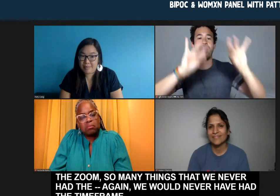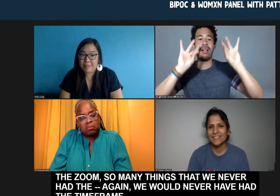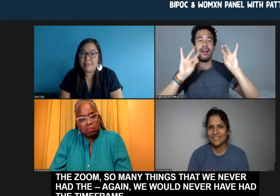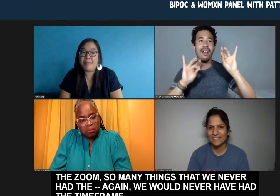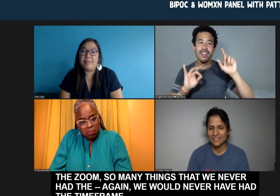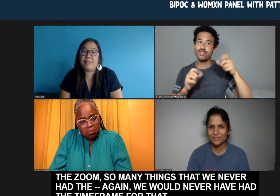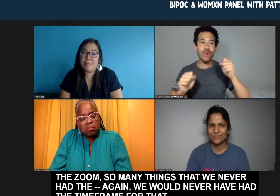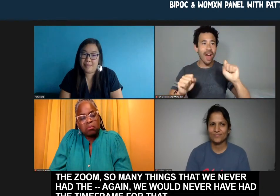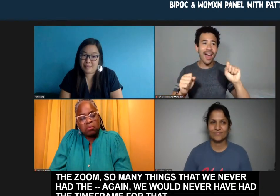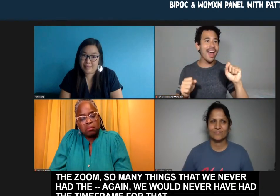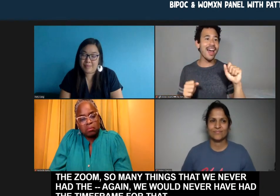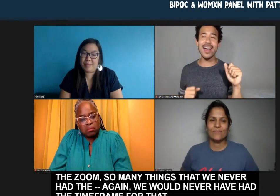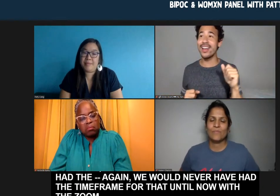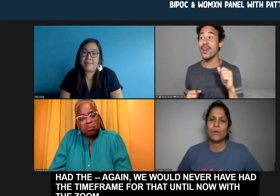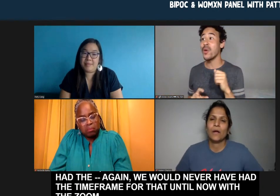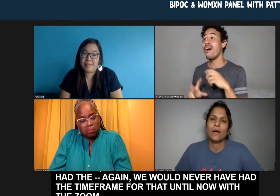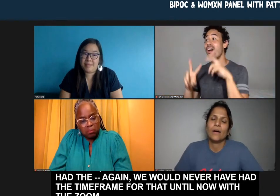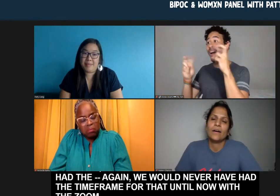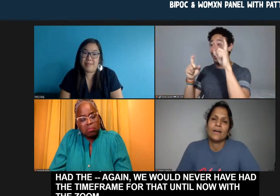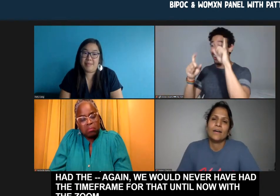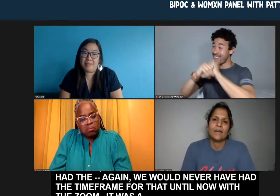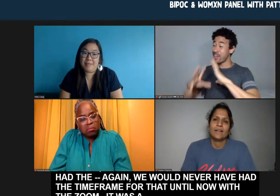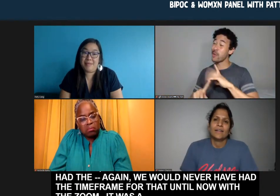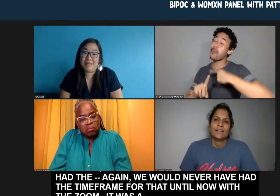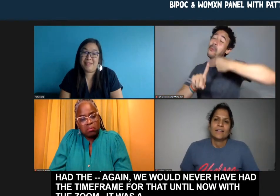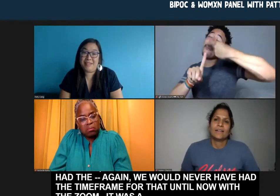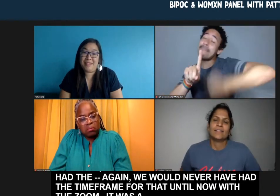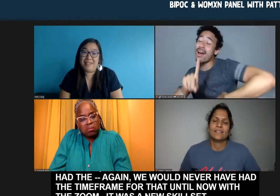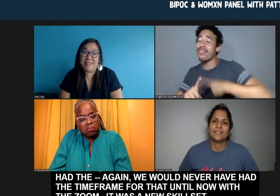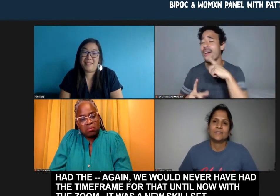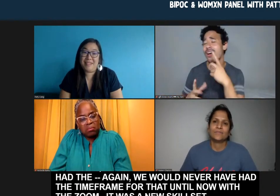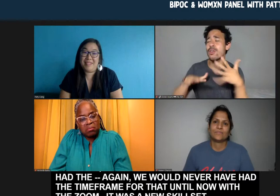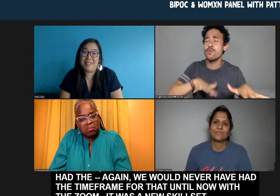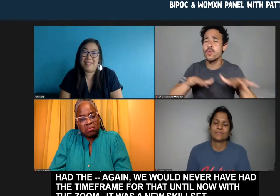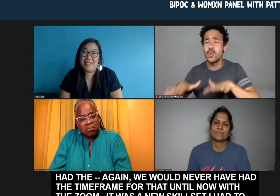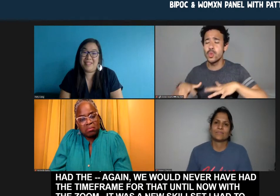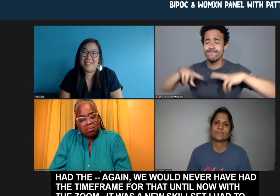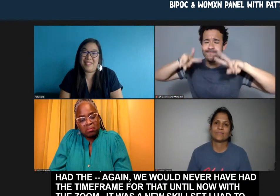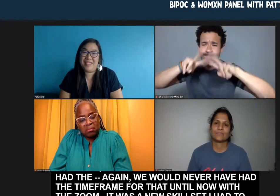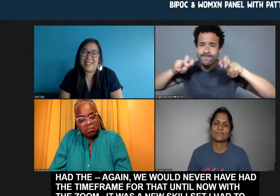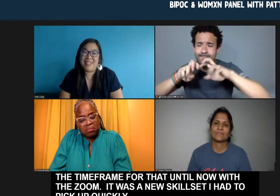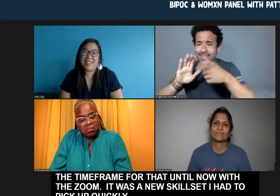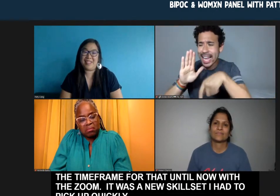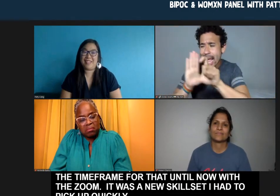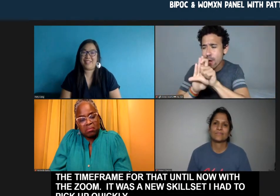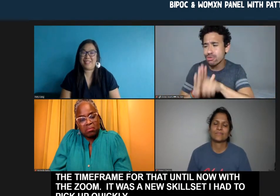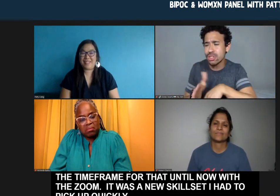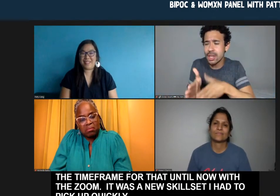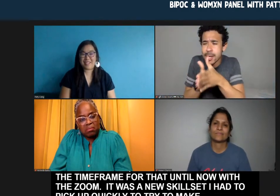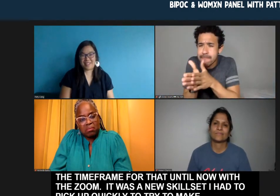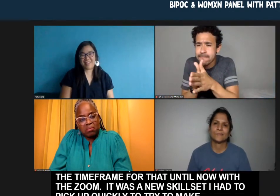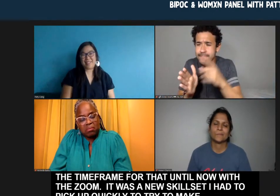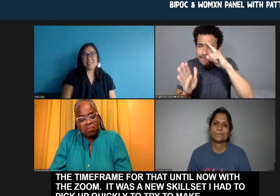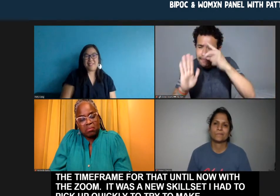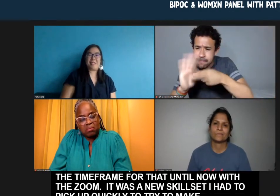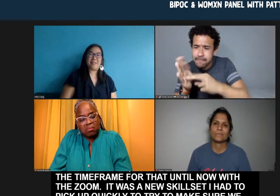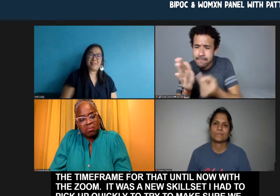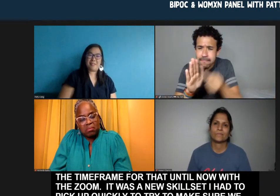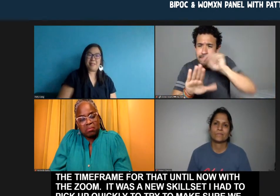skill set that I had to pick up really quickly to try to make sure that we understood we had, typically you have a month for rehearsals and for figuring out